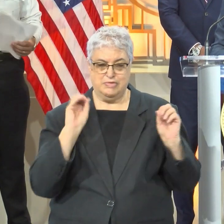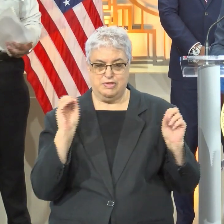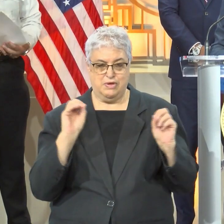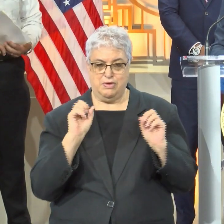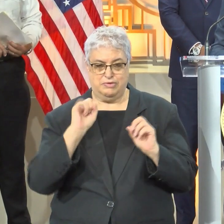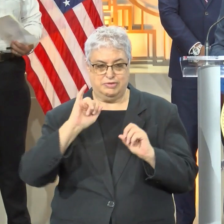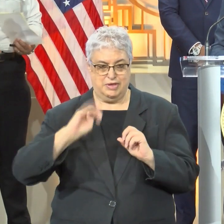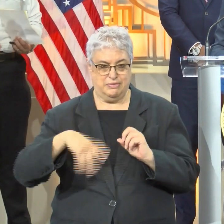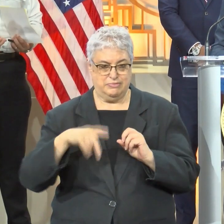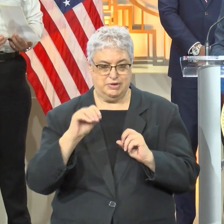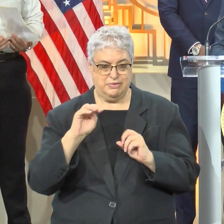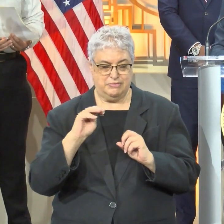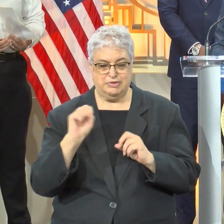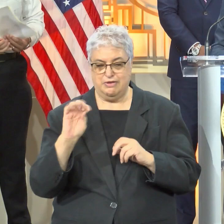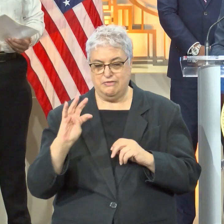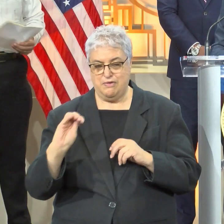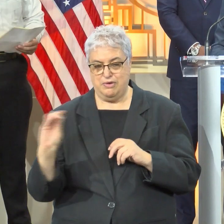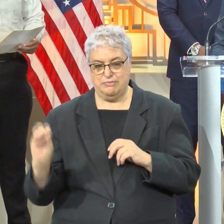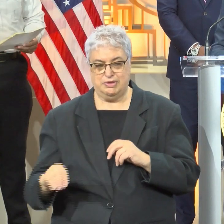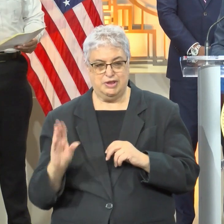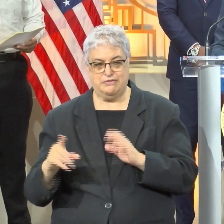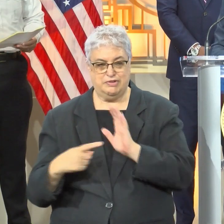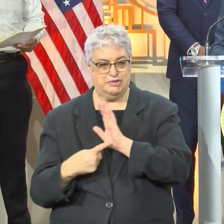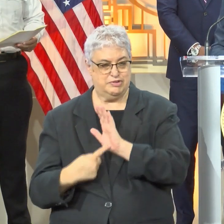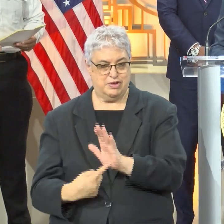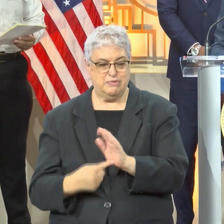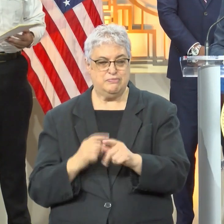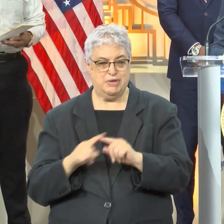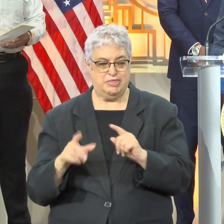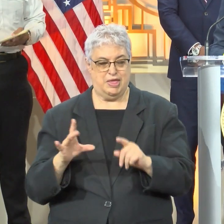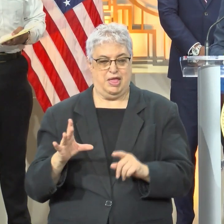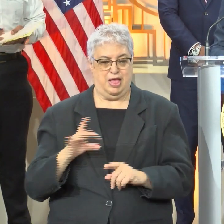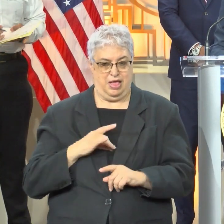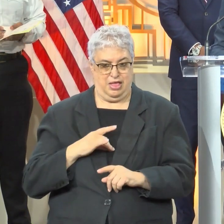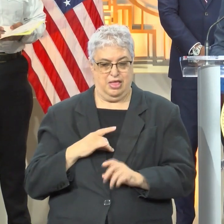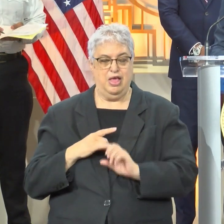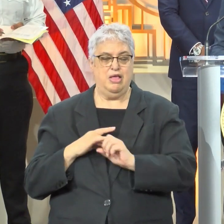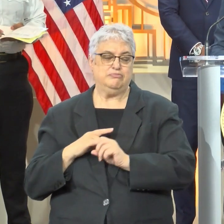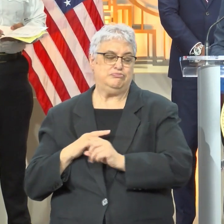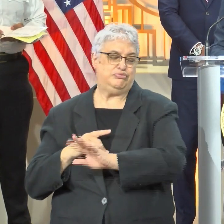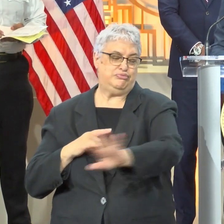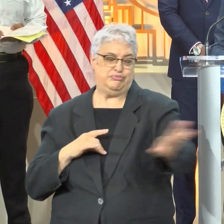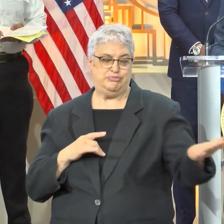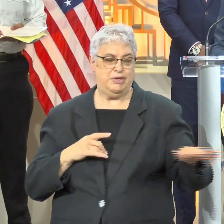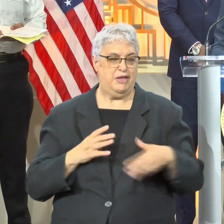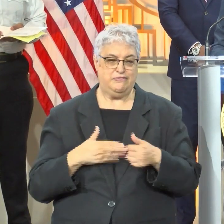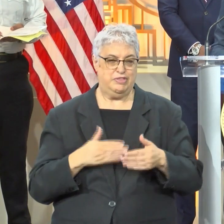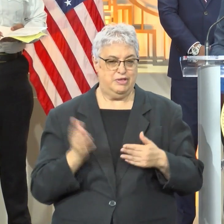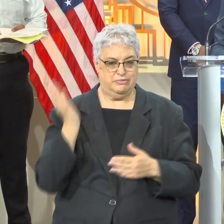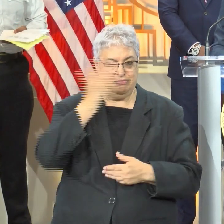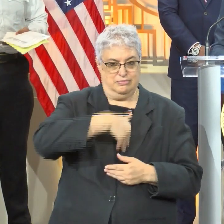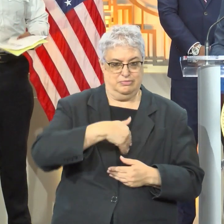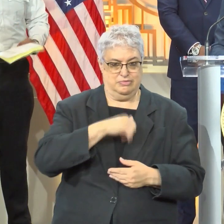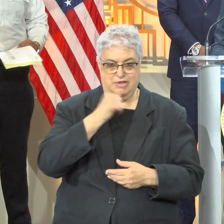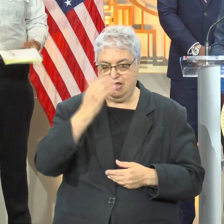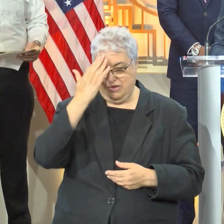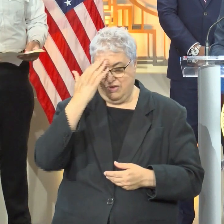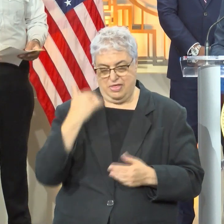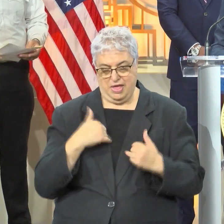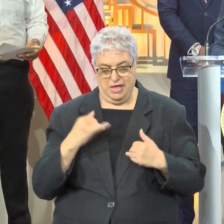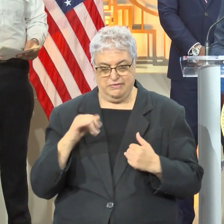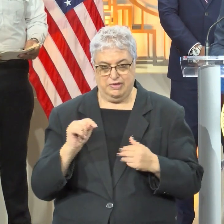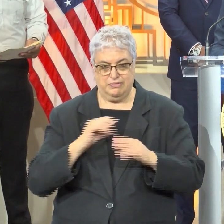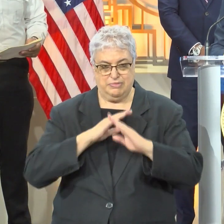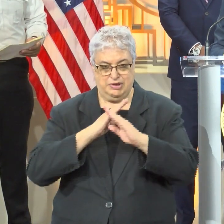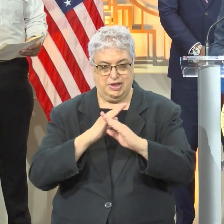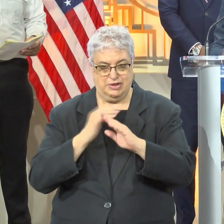people infected with the virus never show any symptoms, but they can still spread this virus. And that is why it's important to protect